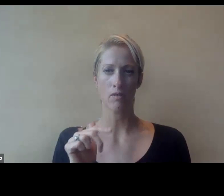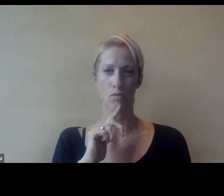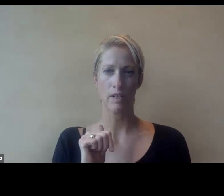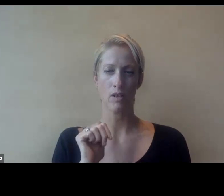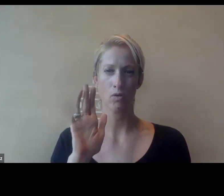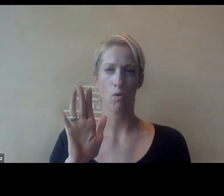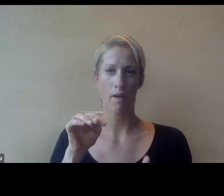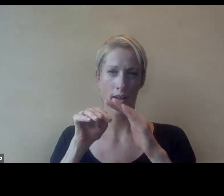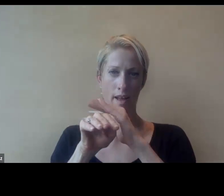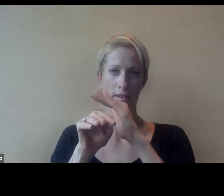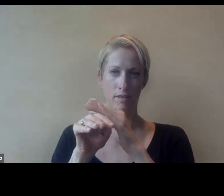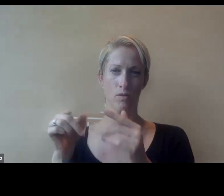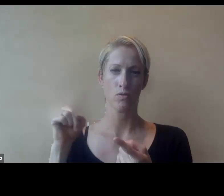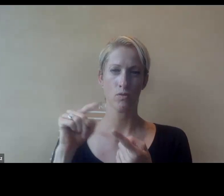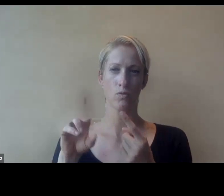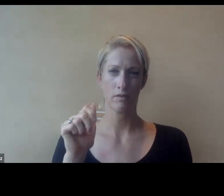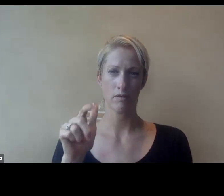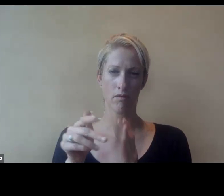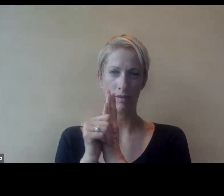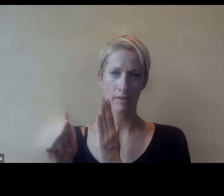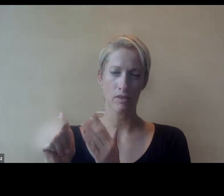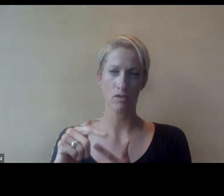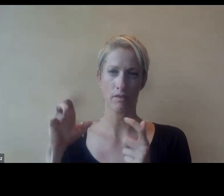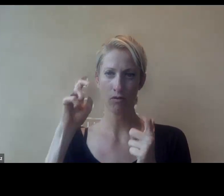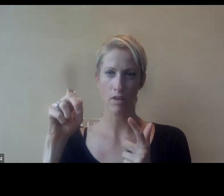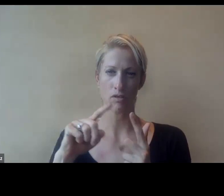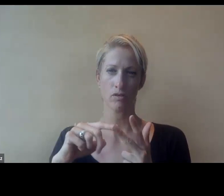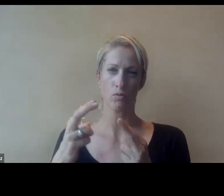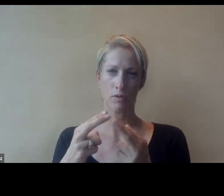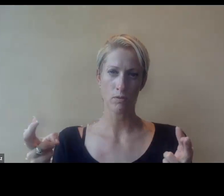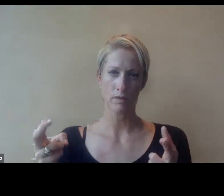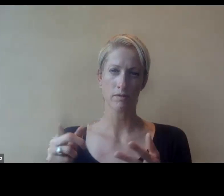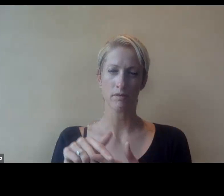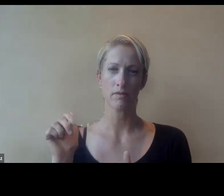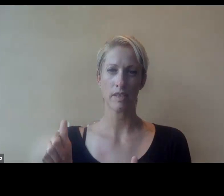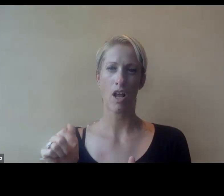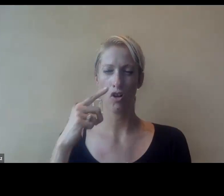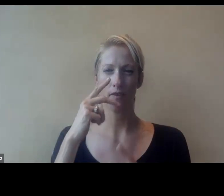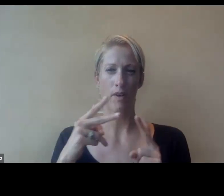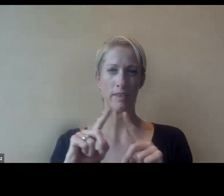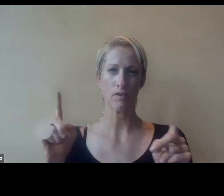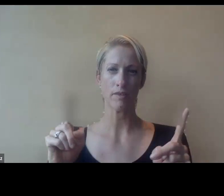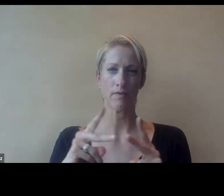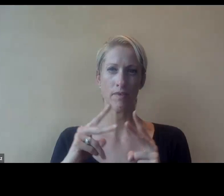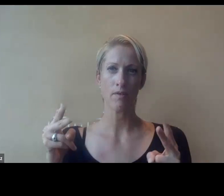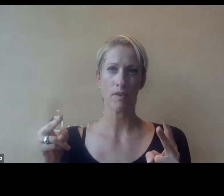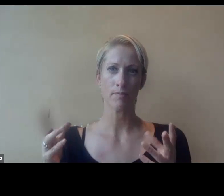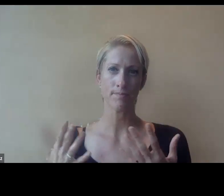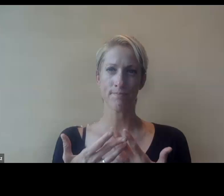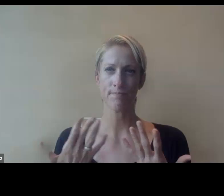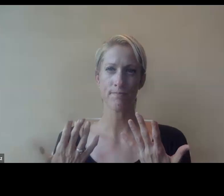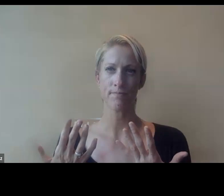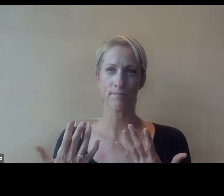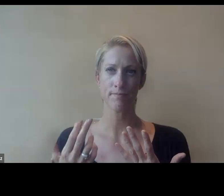access to digital skills, education, resources can look very different, and it is very, say,